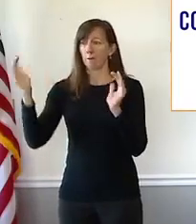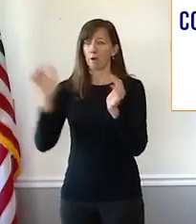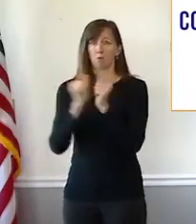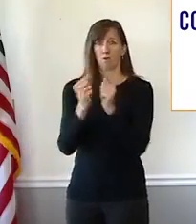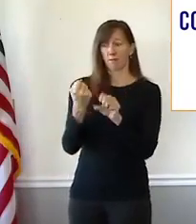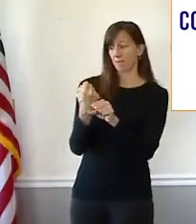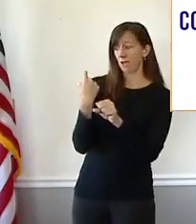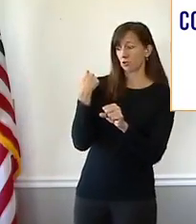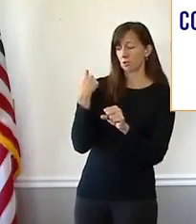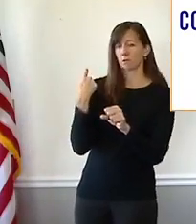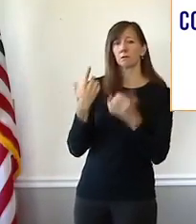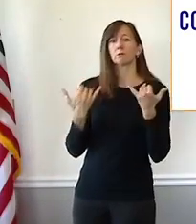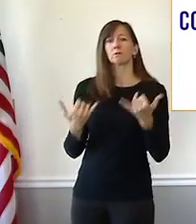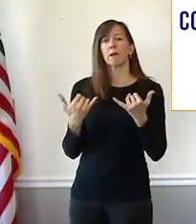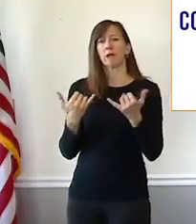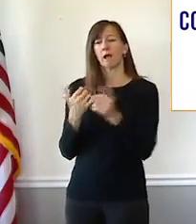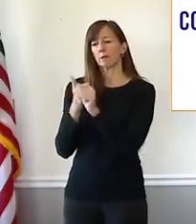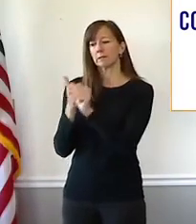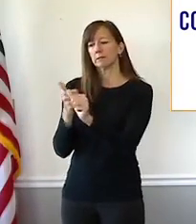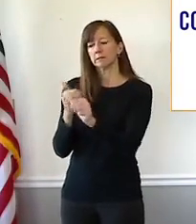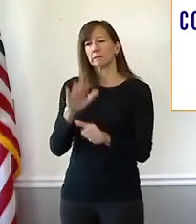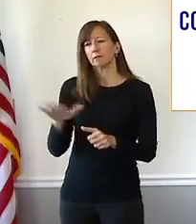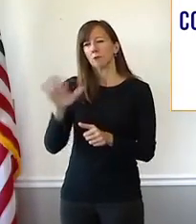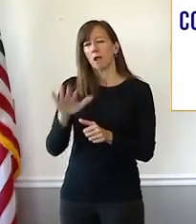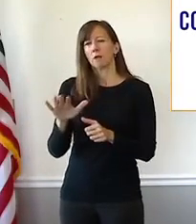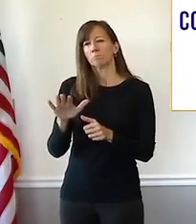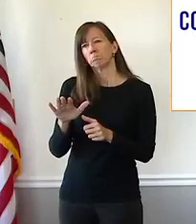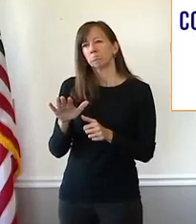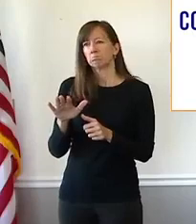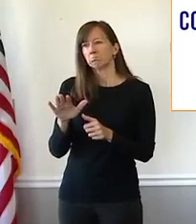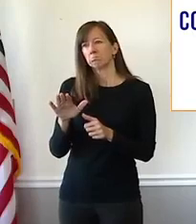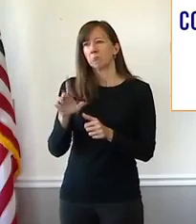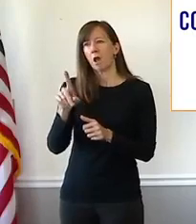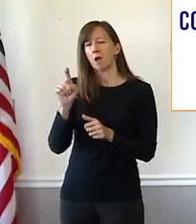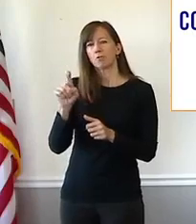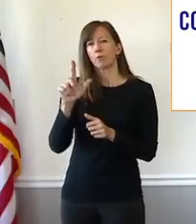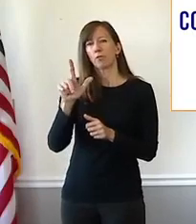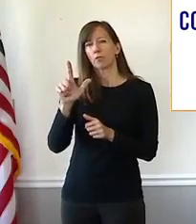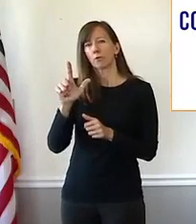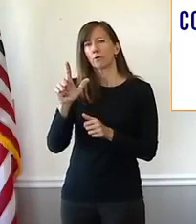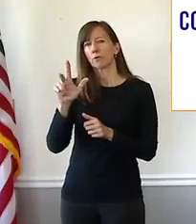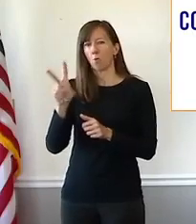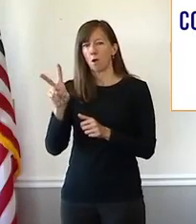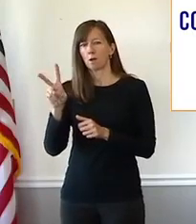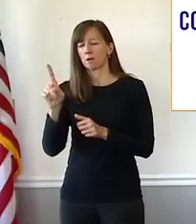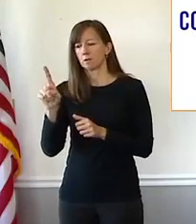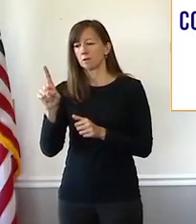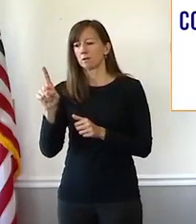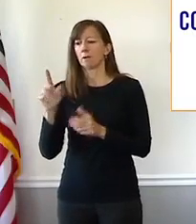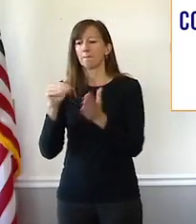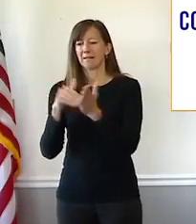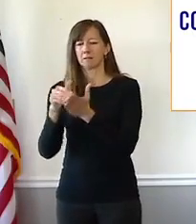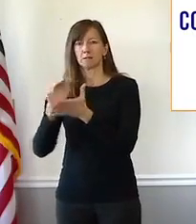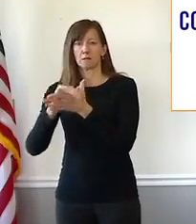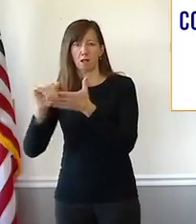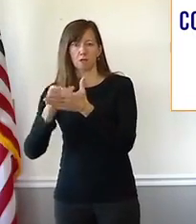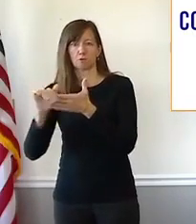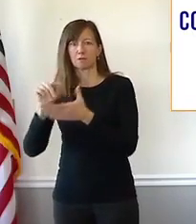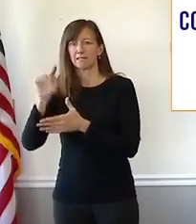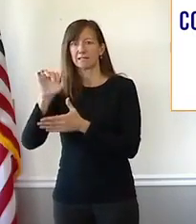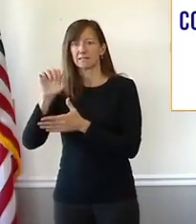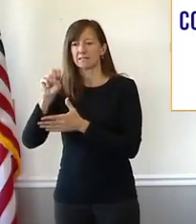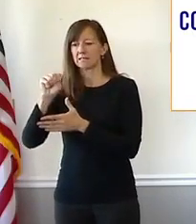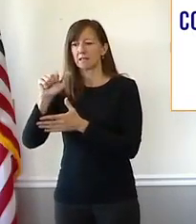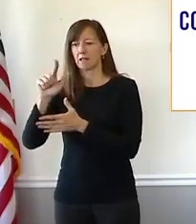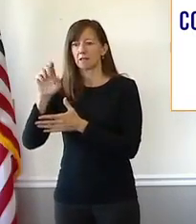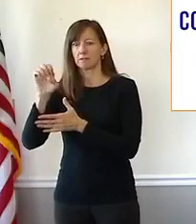tracking at currently the estimated $131 million in sales tax receipts for this year, which, if